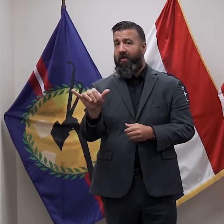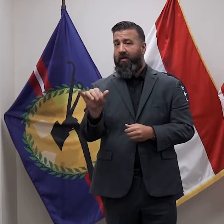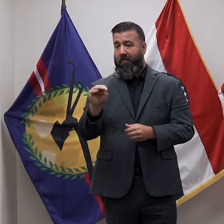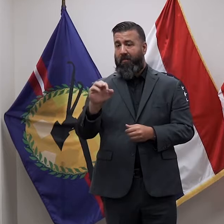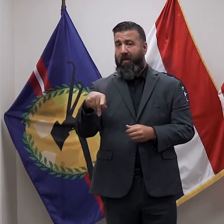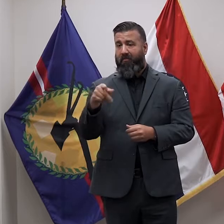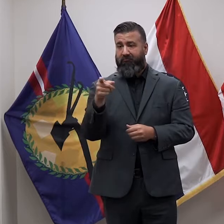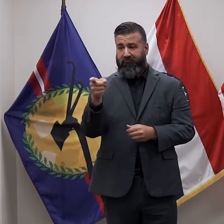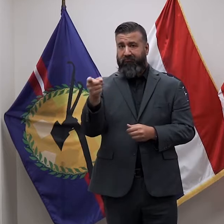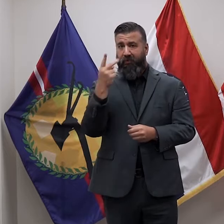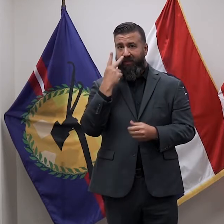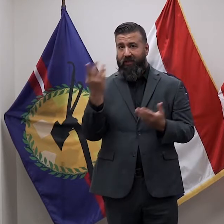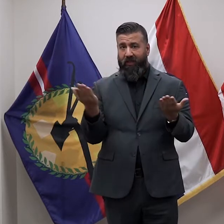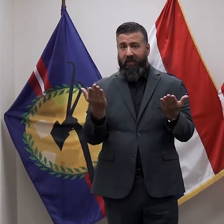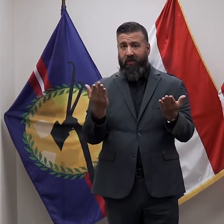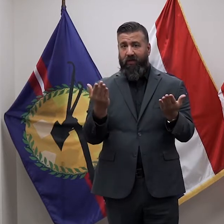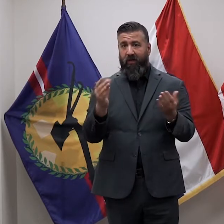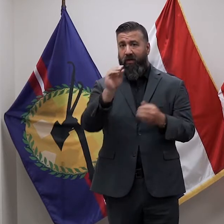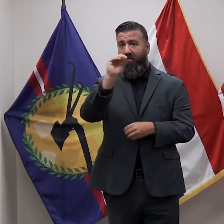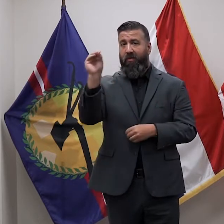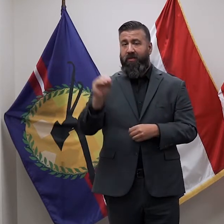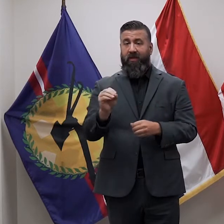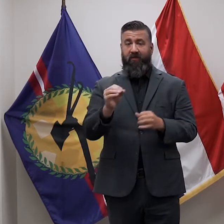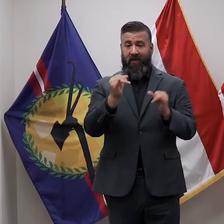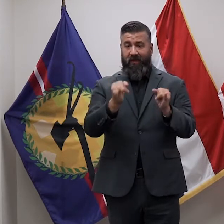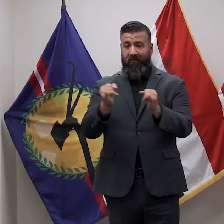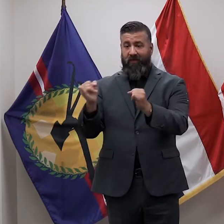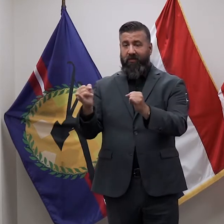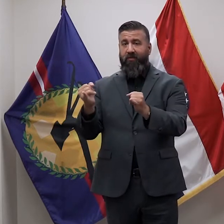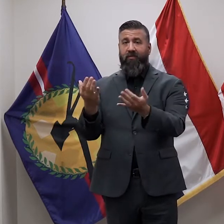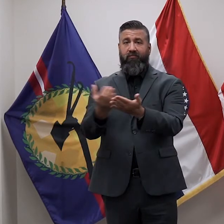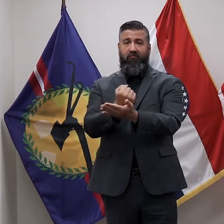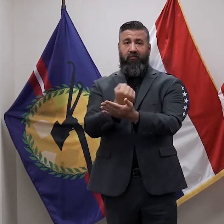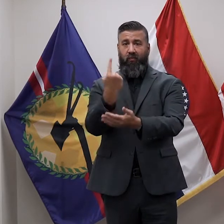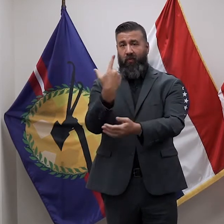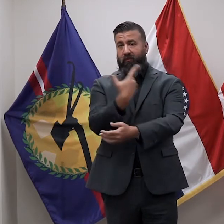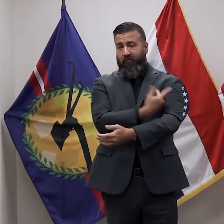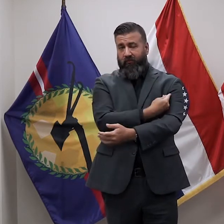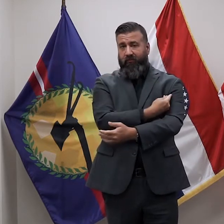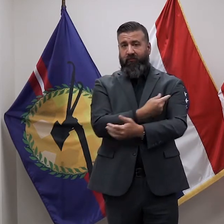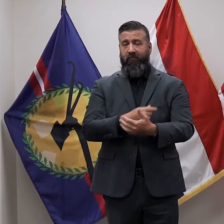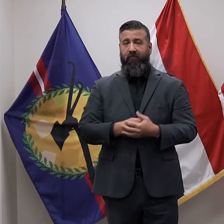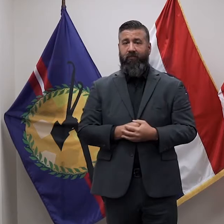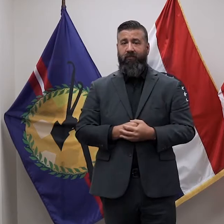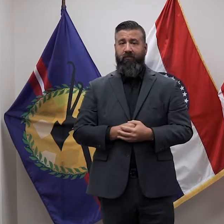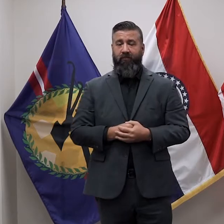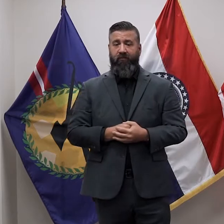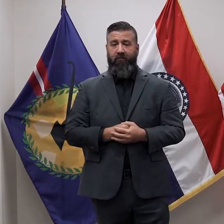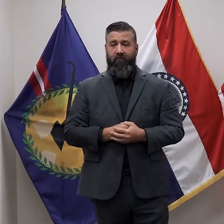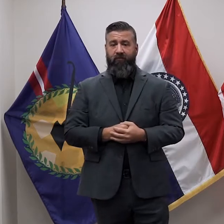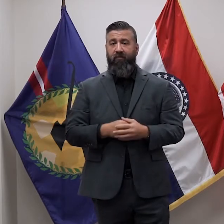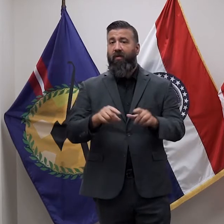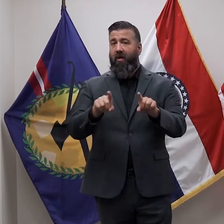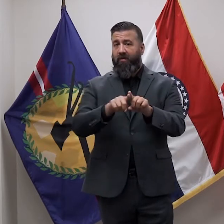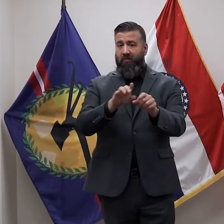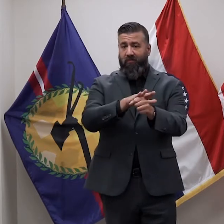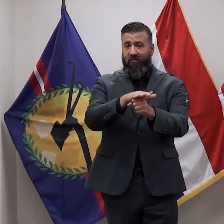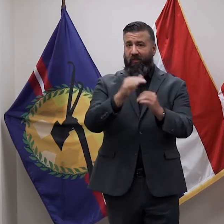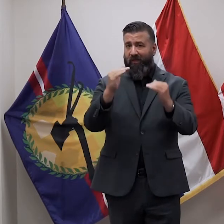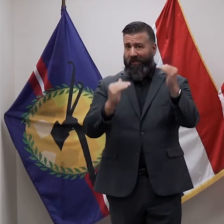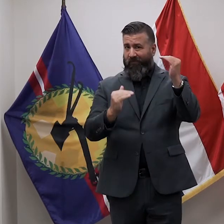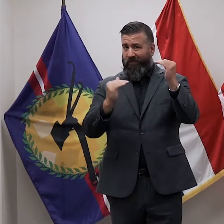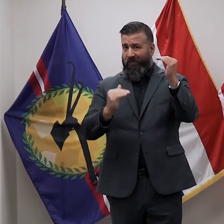map that you can see here of the percent of individuals who have received at least 1 dose of vaccination. So there are also geographic